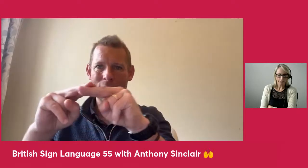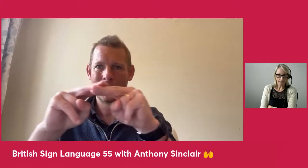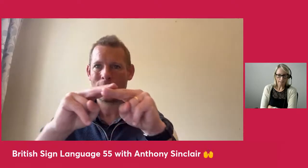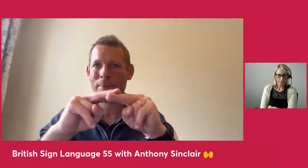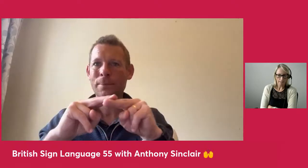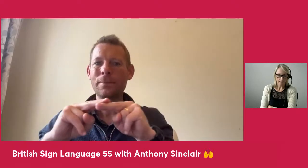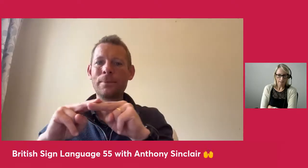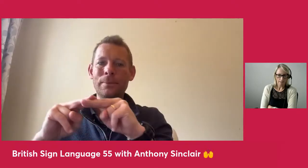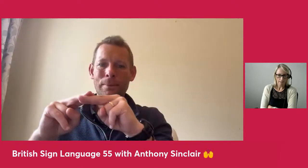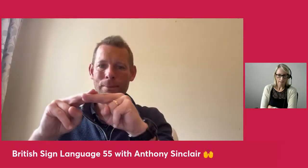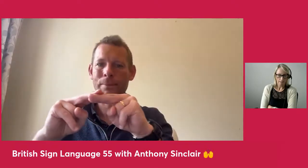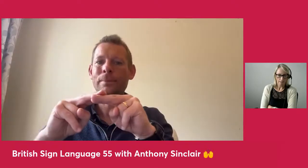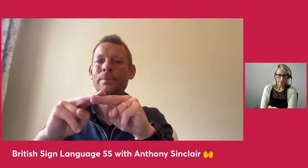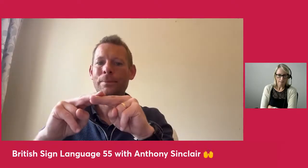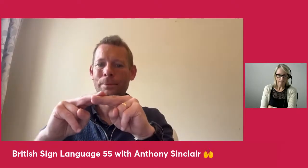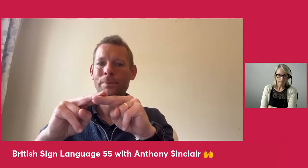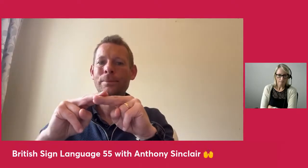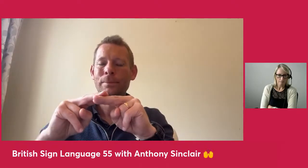family,